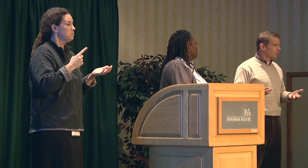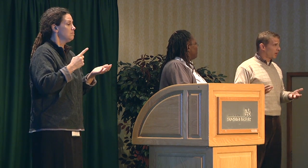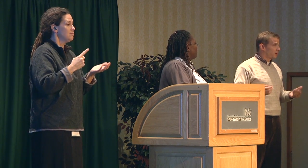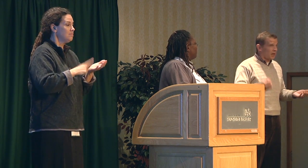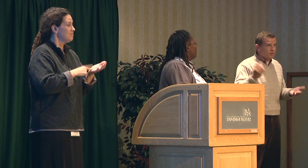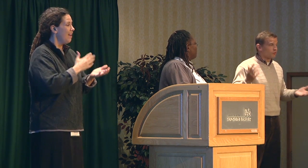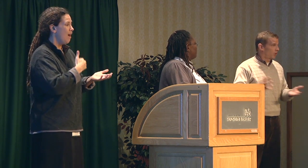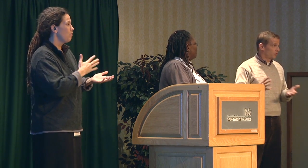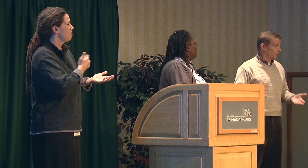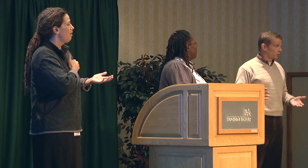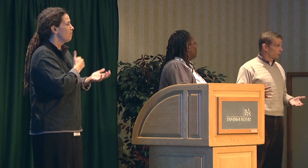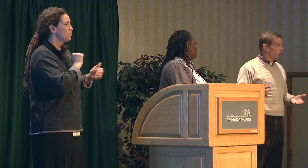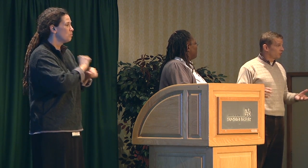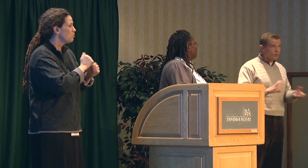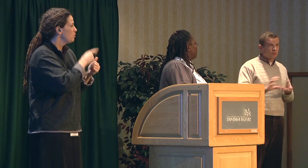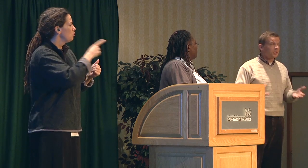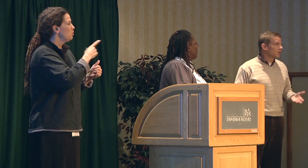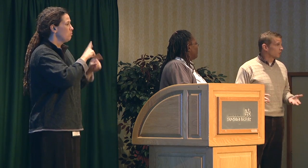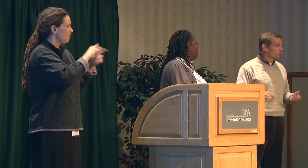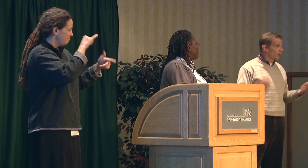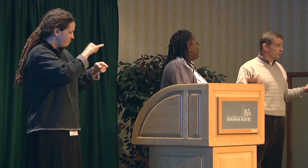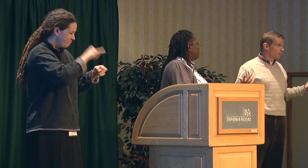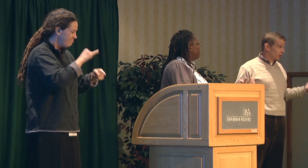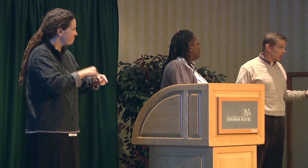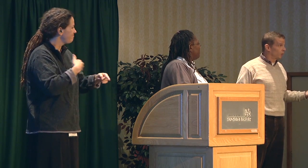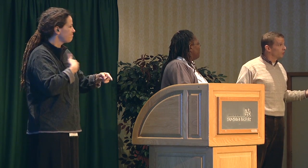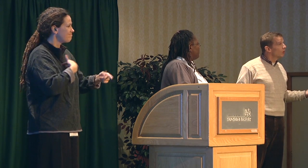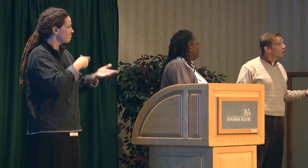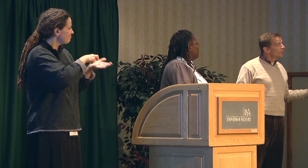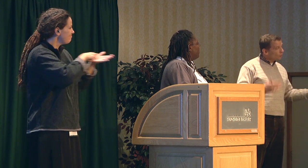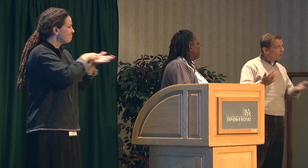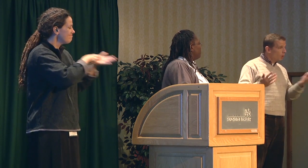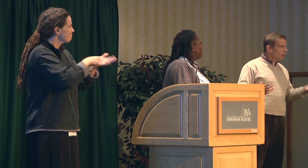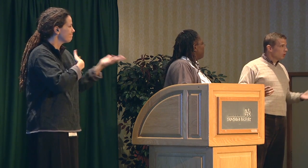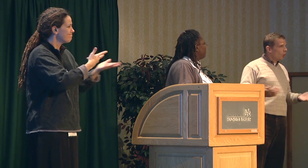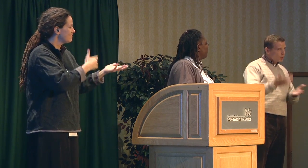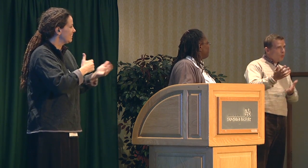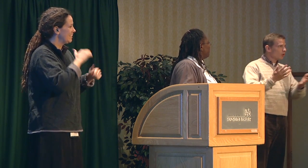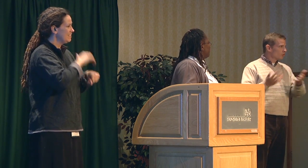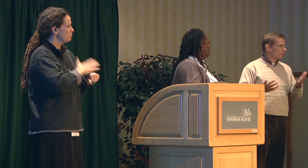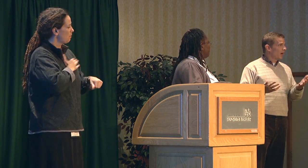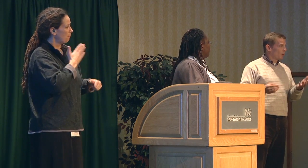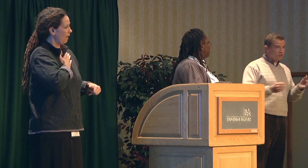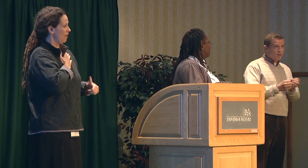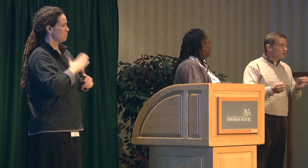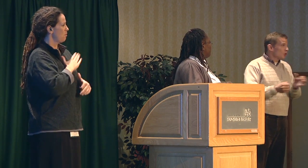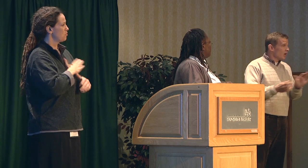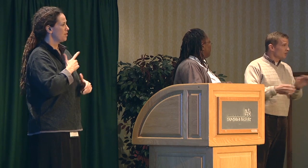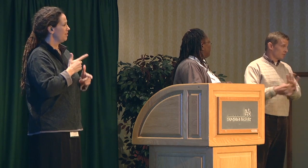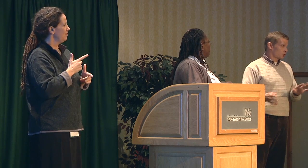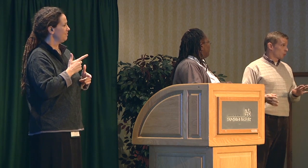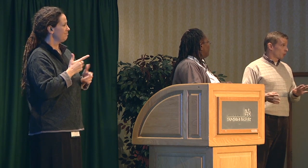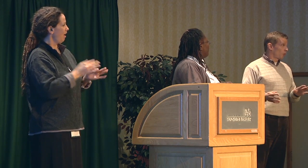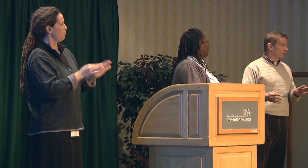stuff's complicated, and I don't understand these medical terms, and I don't speak English as my primary language. So, you know, we can work something out. Maybe we